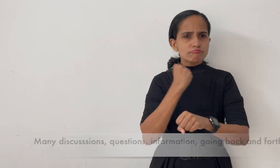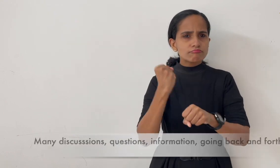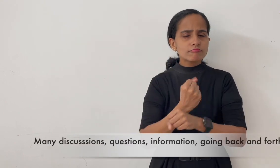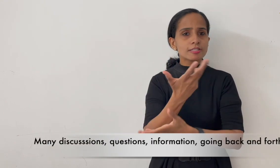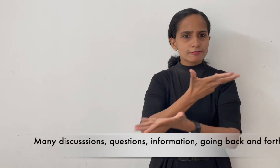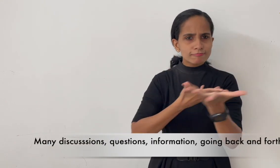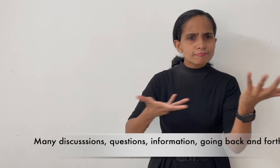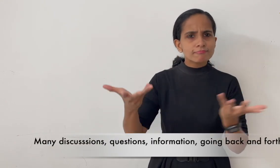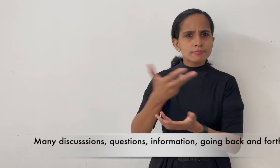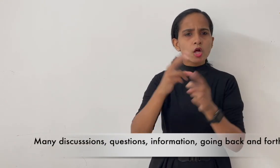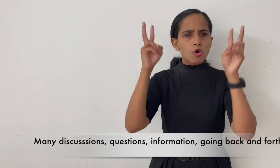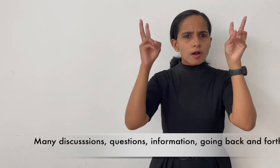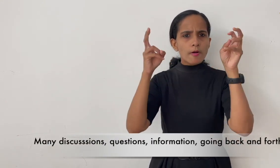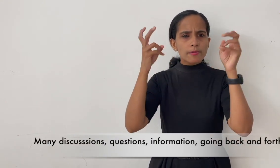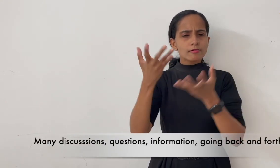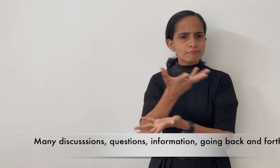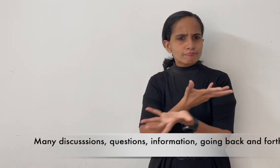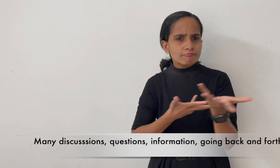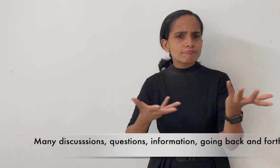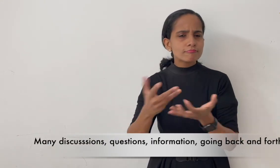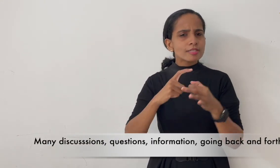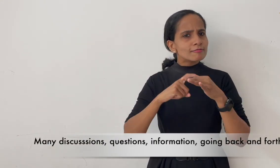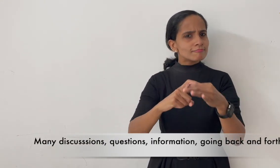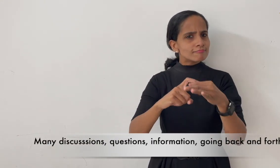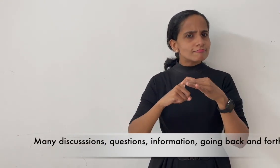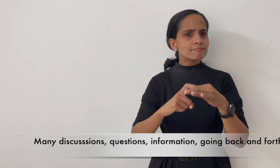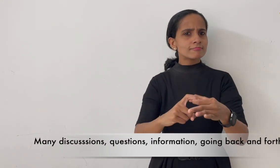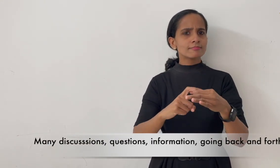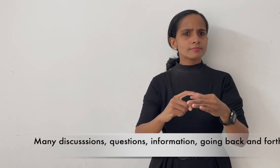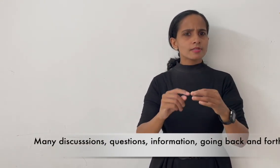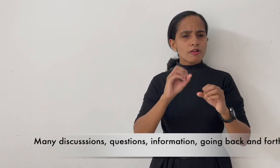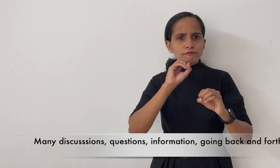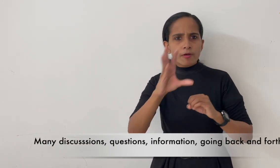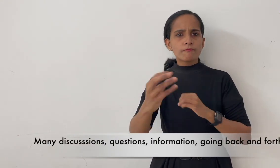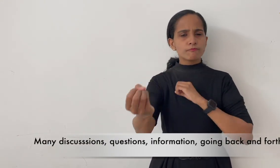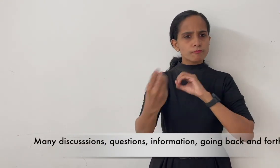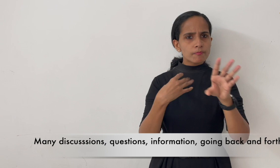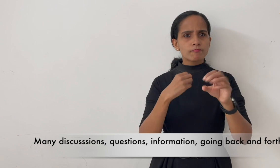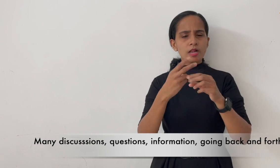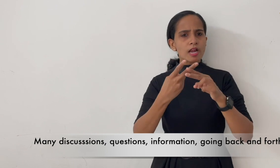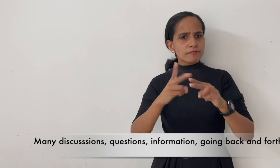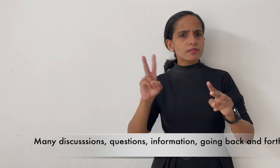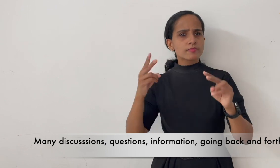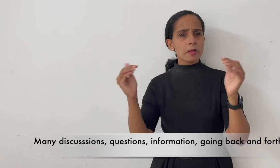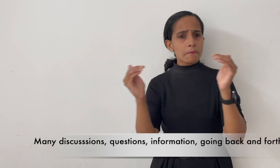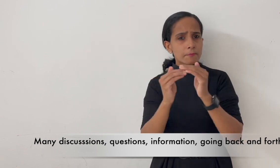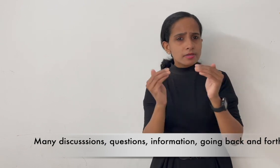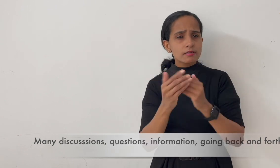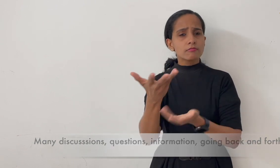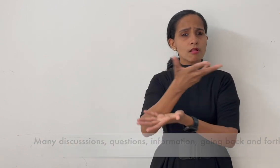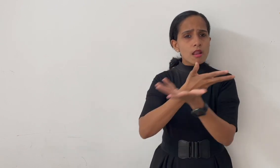discussions, questions, information going back and forth in many